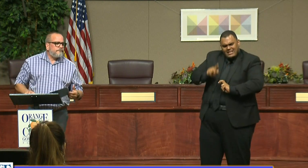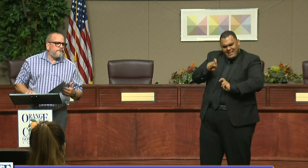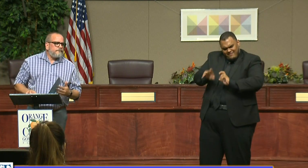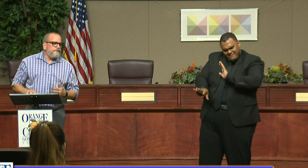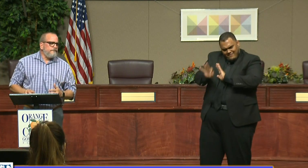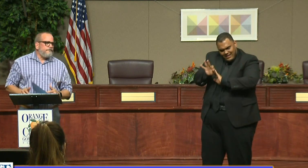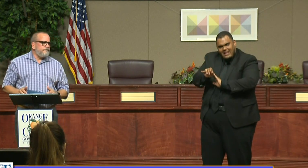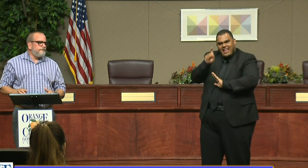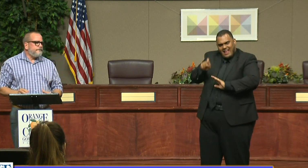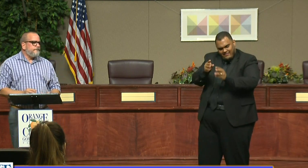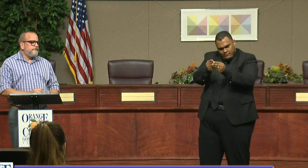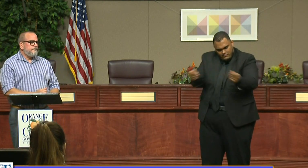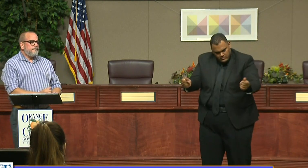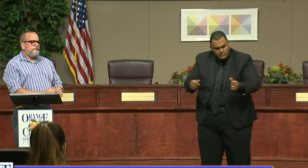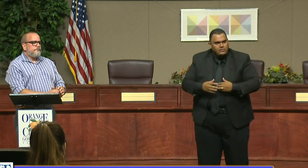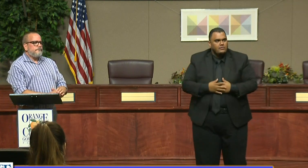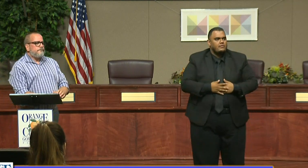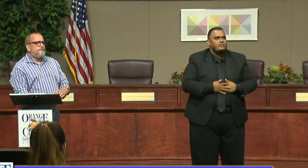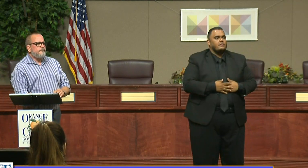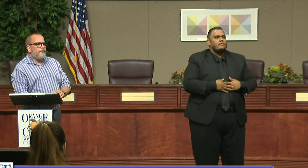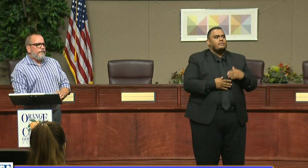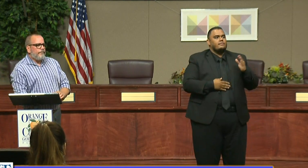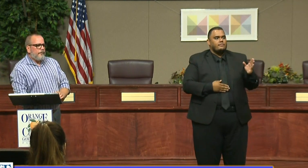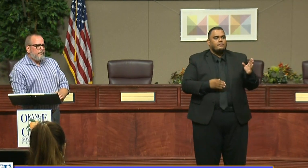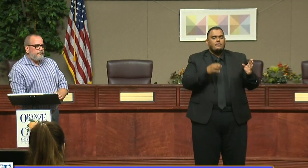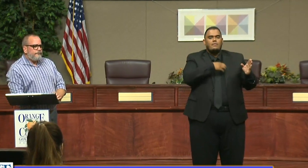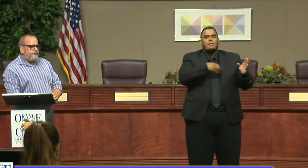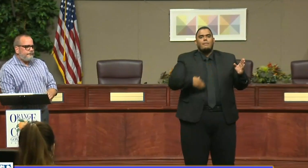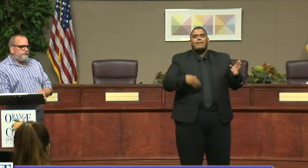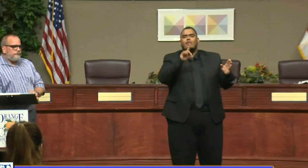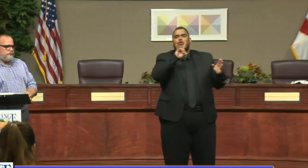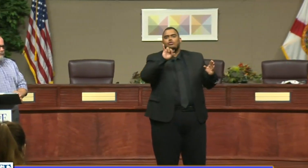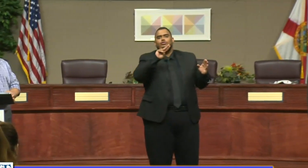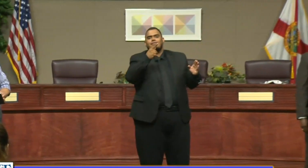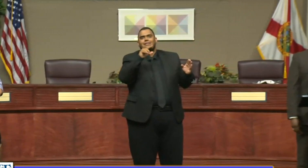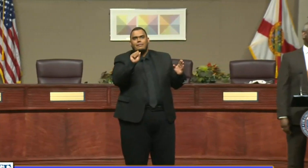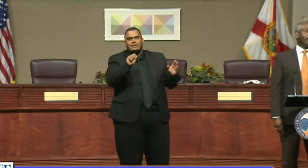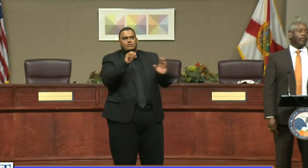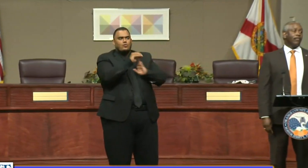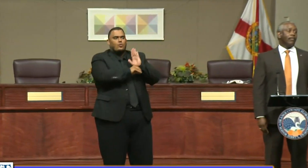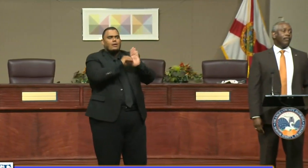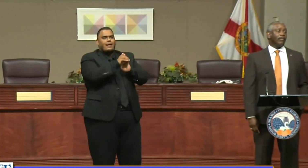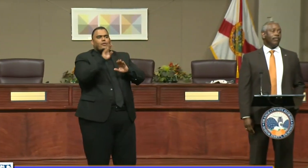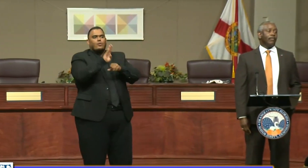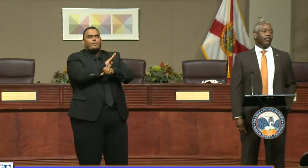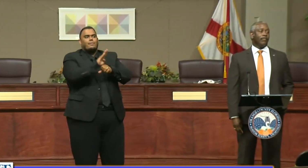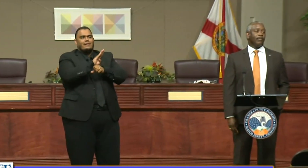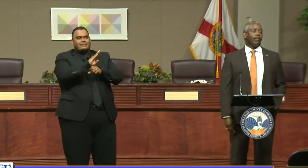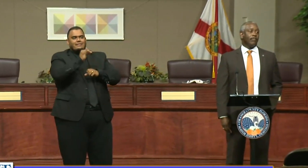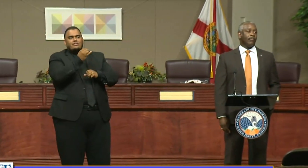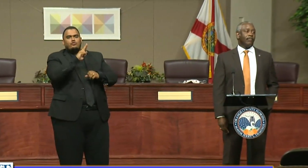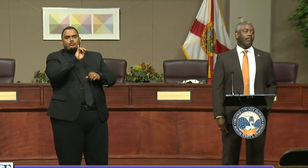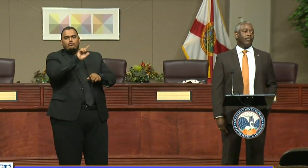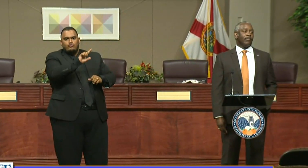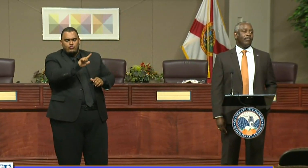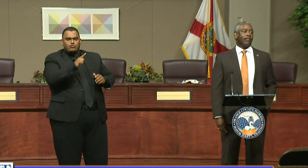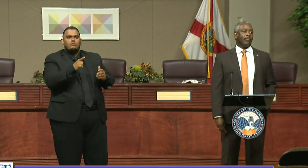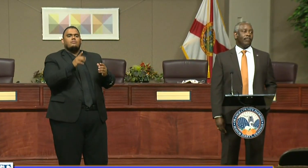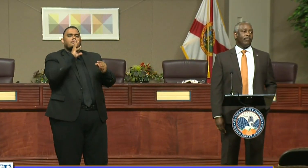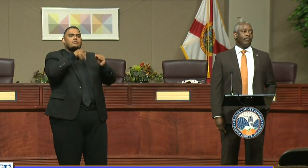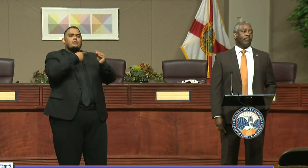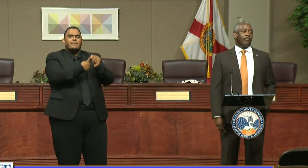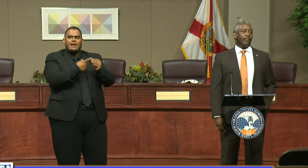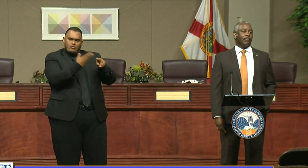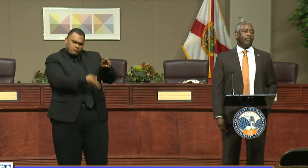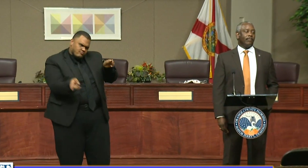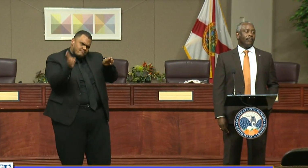Mayor Demings. This is from Ryan Lynch in the Orlando Business Journal. This is in regards to the spike of cases. Mayor Demings, is